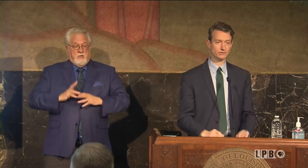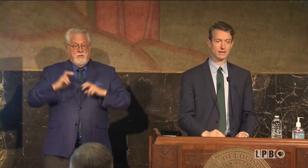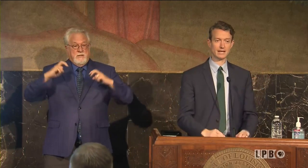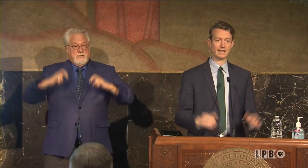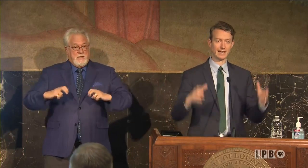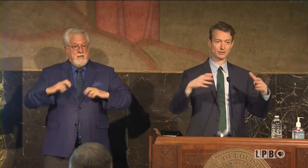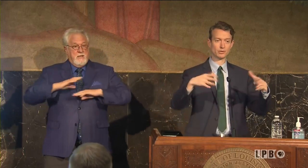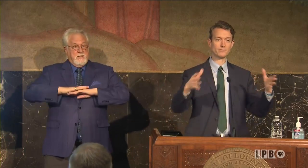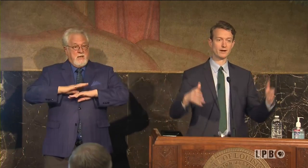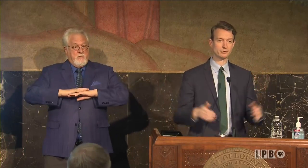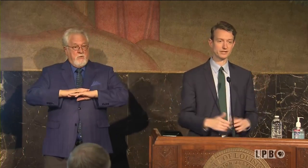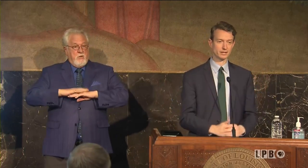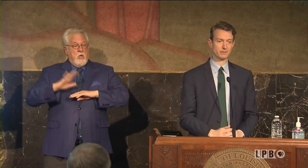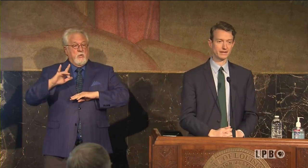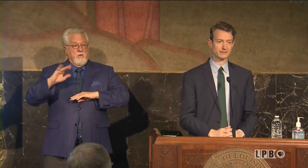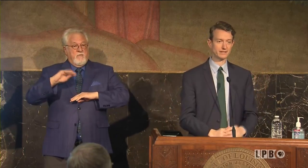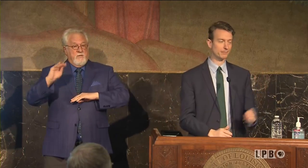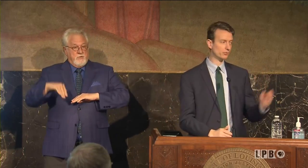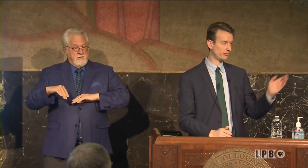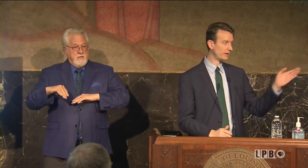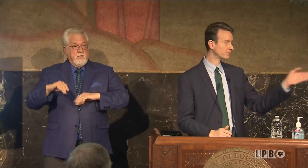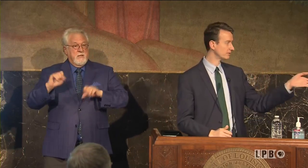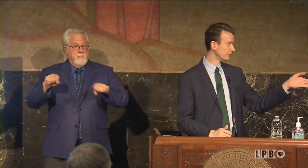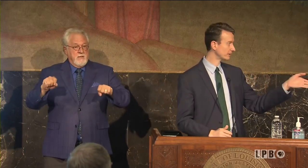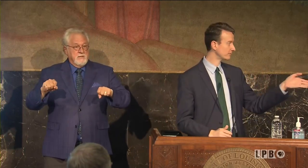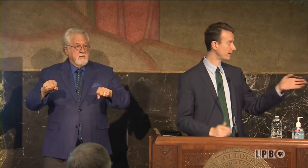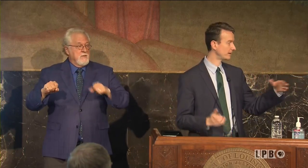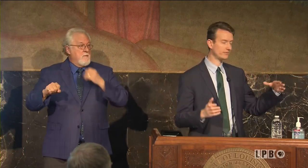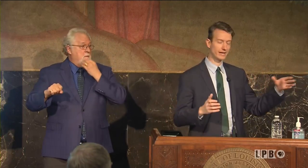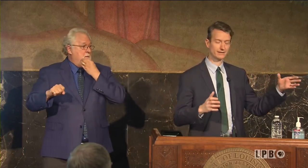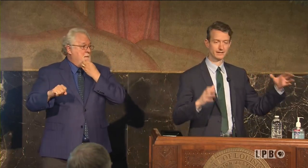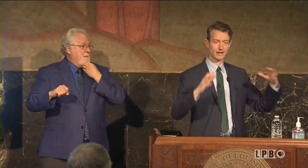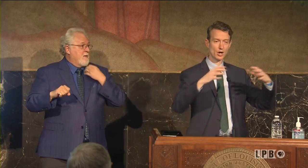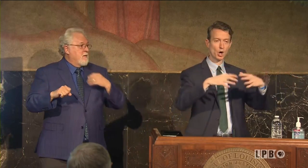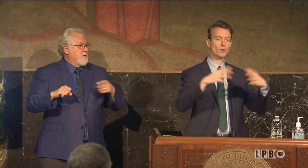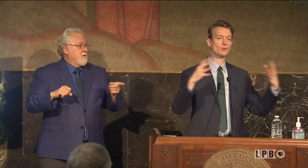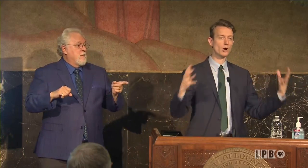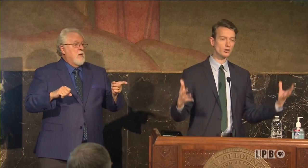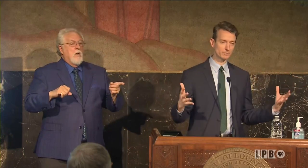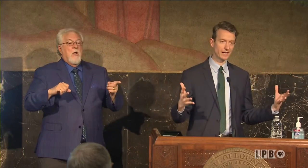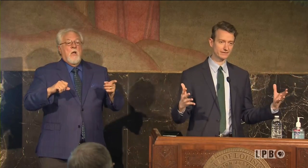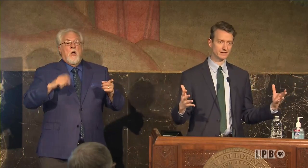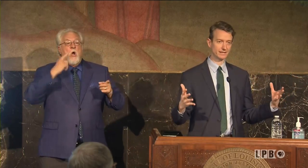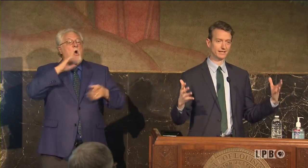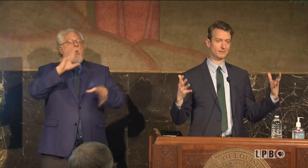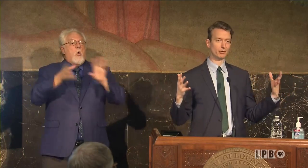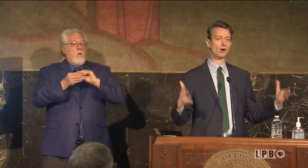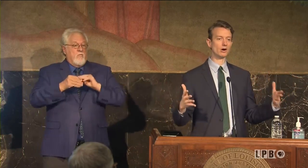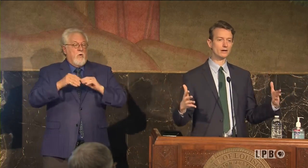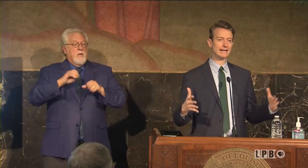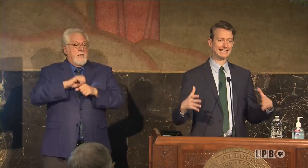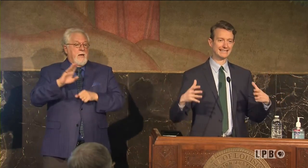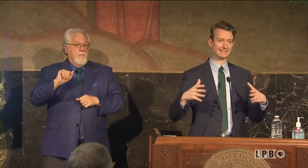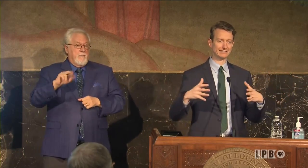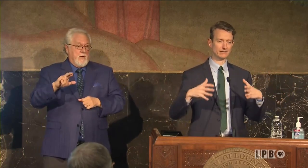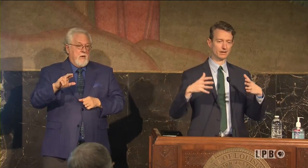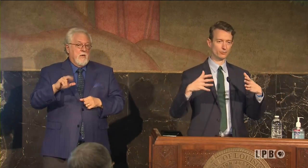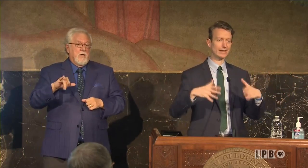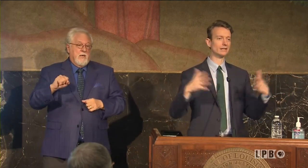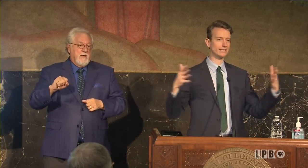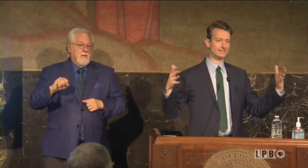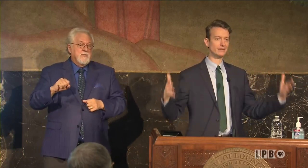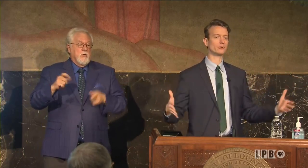at tables at 25% capacity. That both reflects the fact that overall capacity in a bar